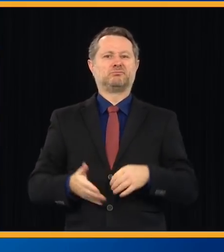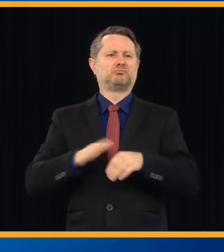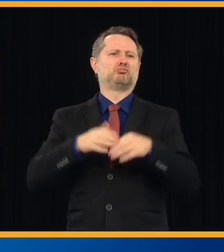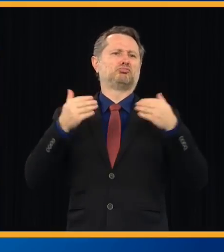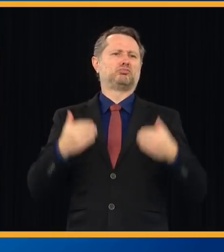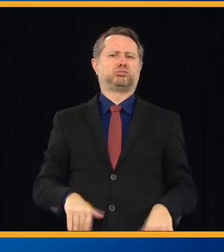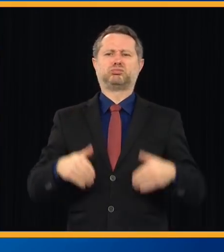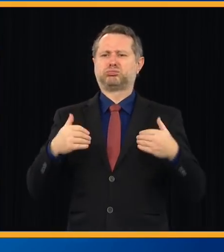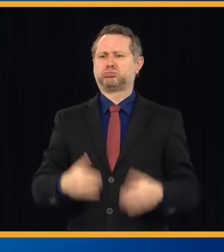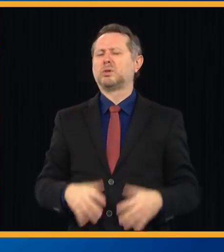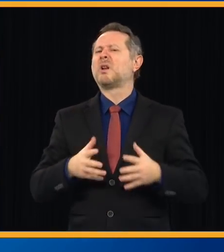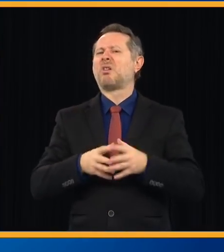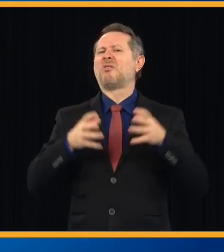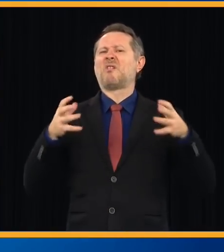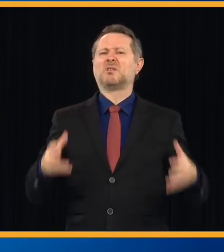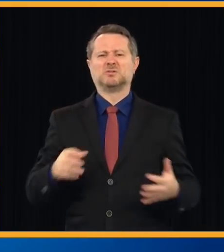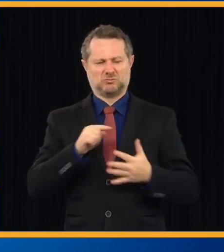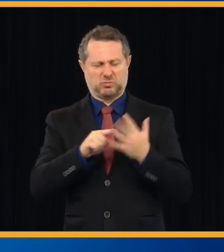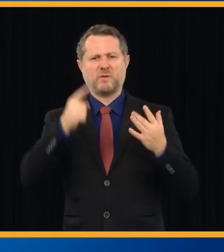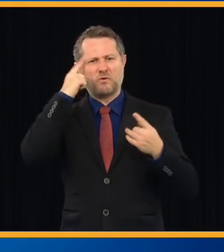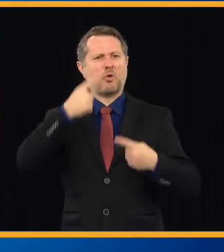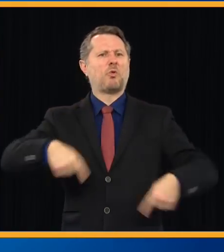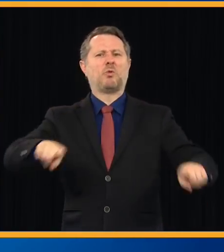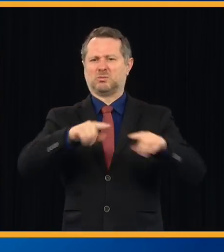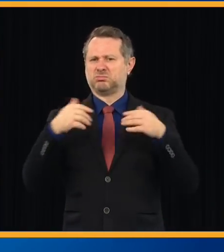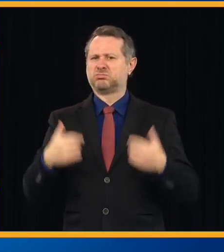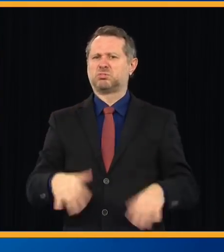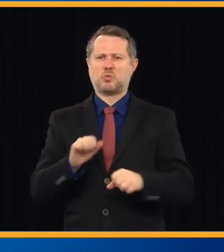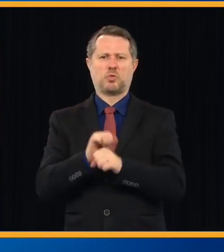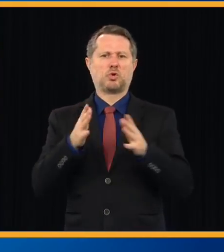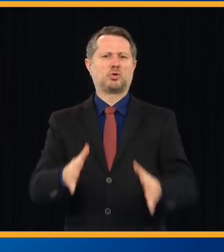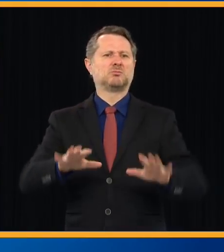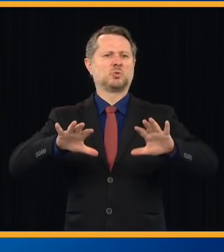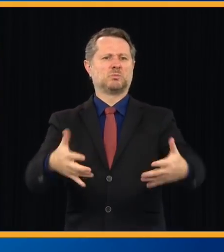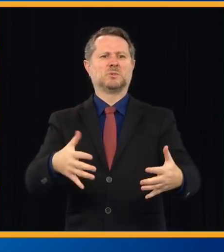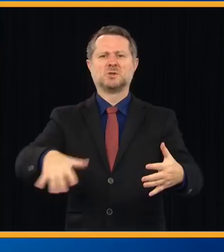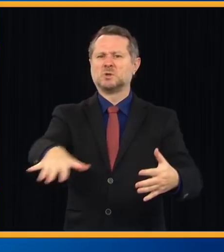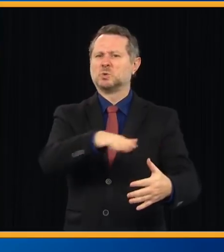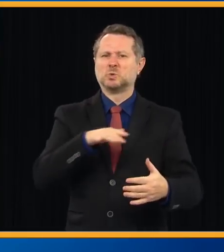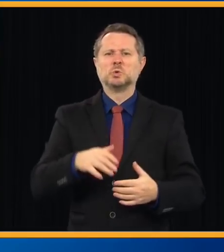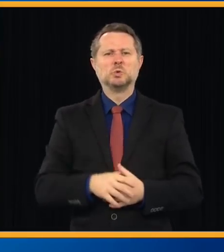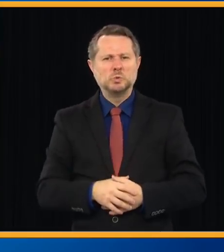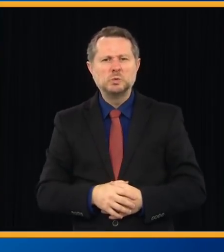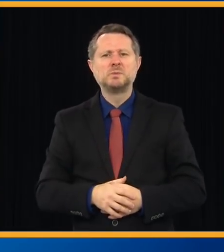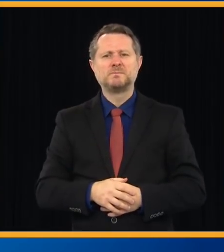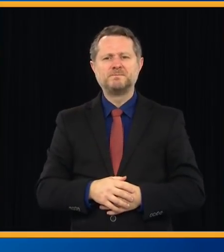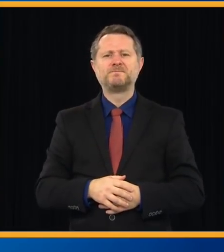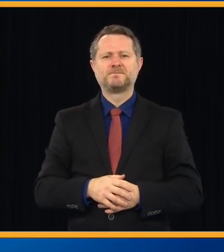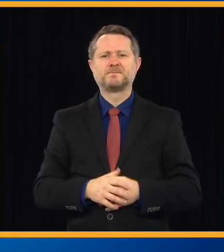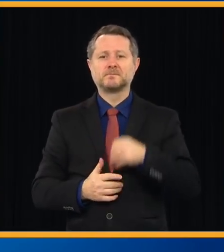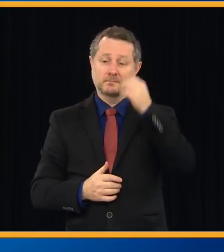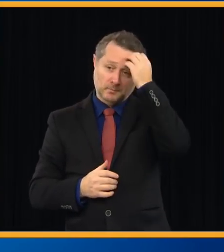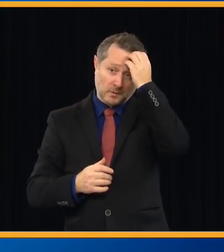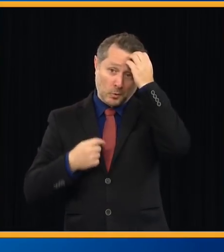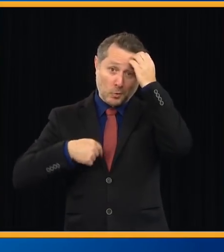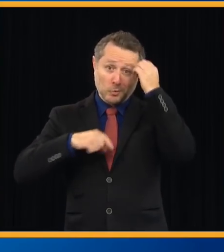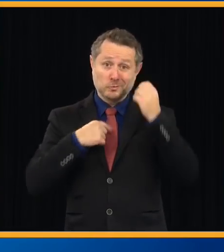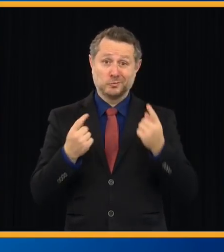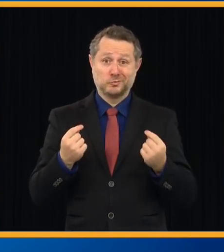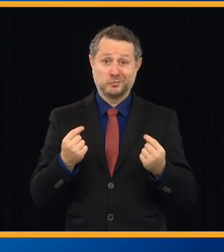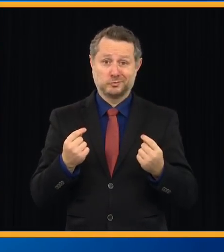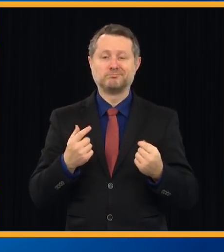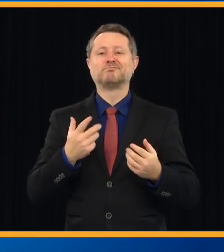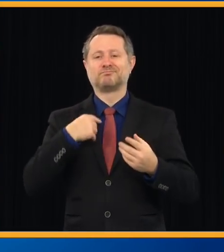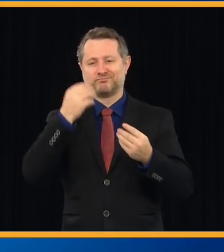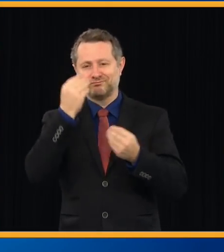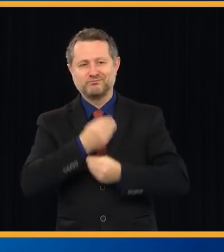stressful, difficult time, especially for the frontline workers. And we want them to know that we not